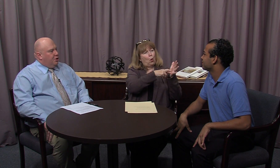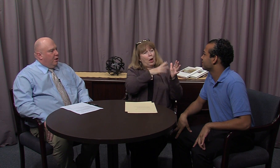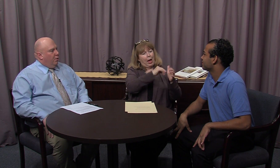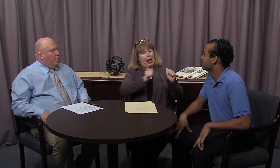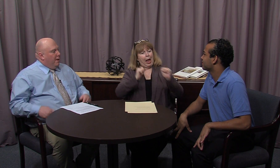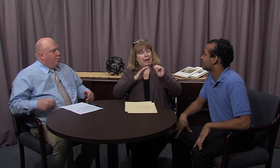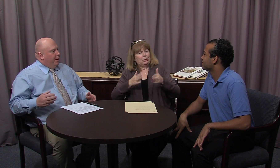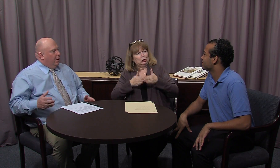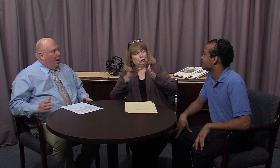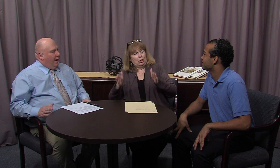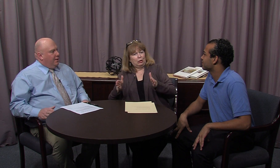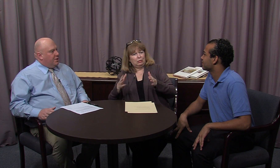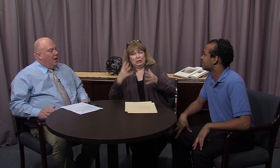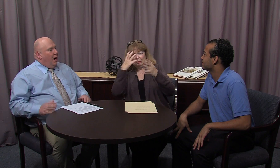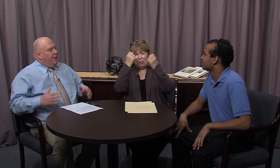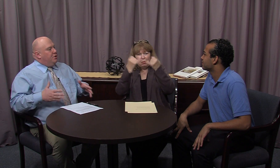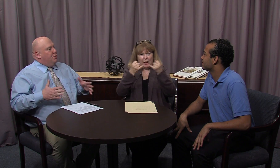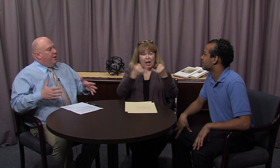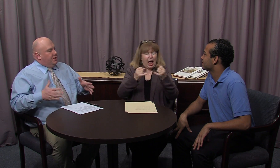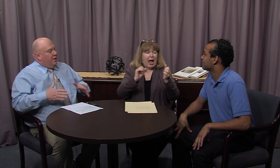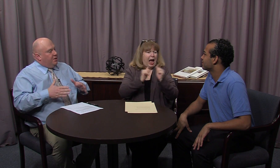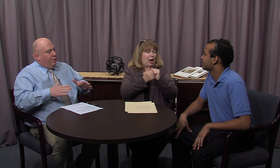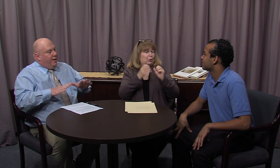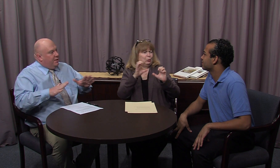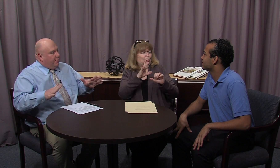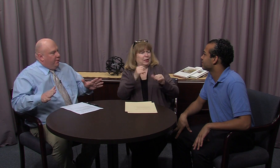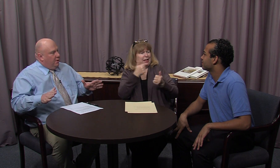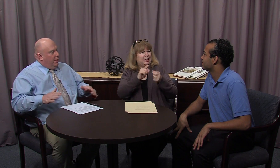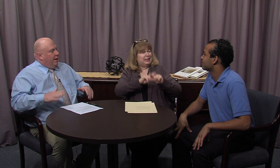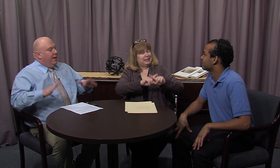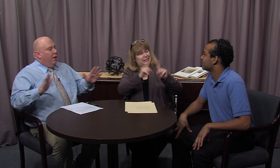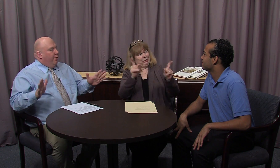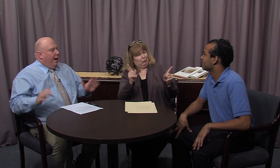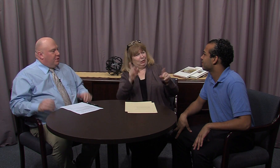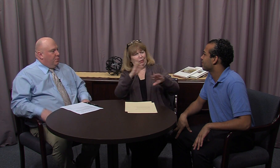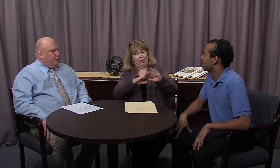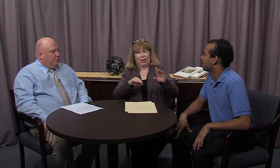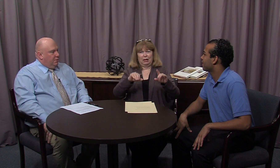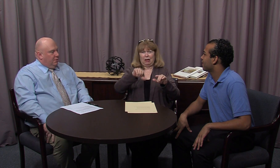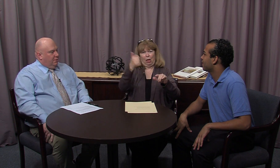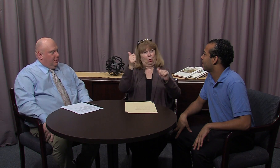general, remembering lines? How do you do it? Is there any different than any other actor would?